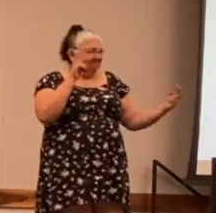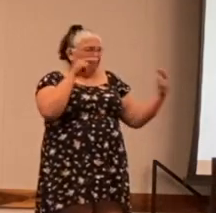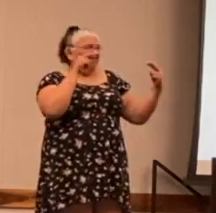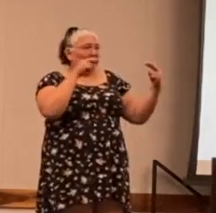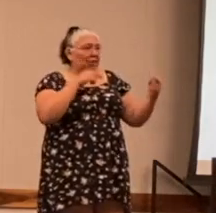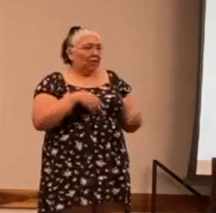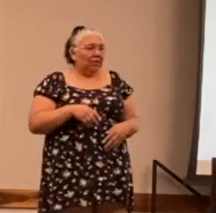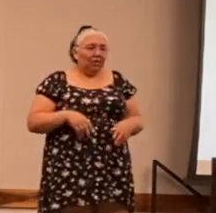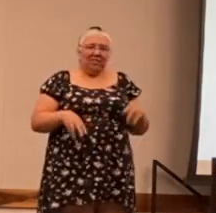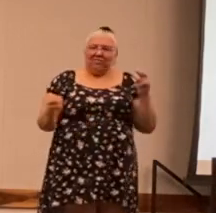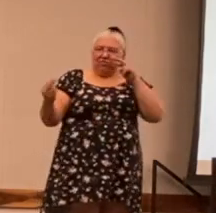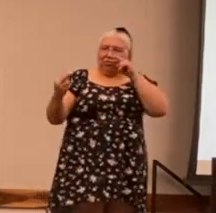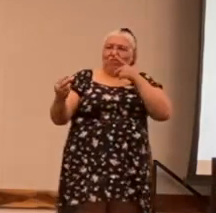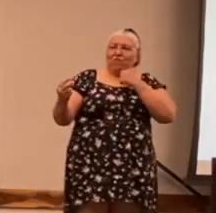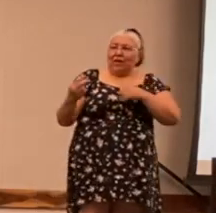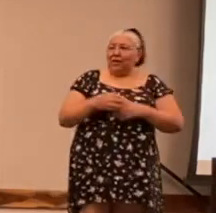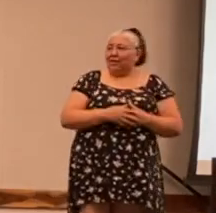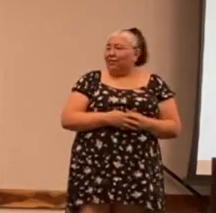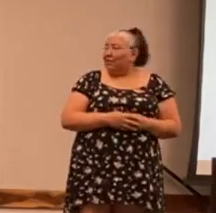right? And so